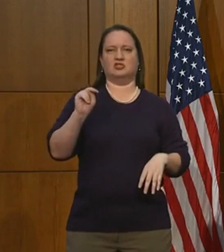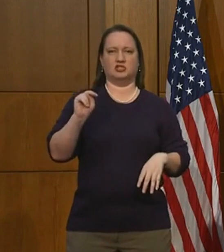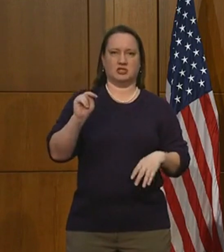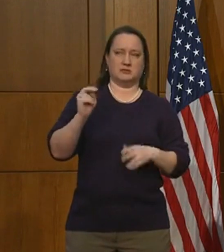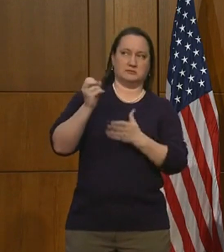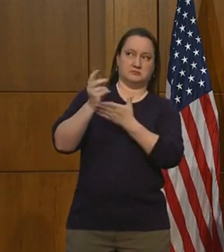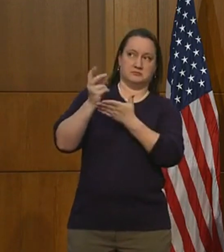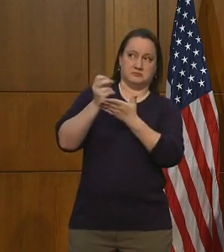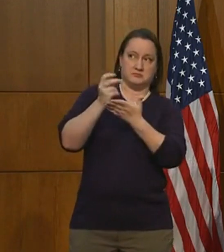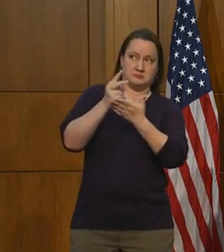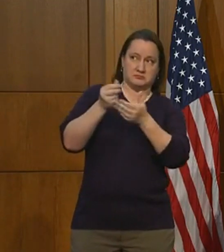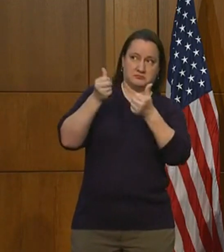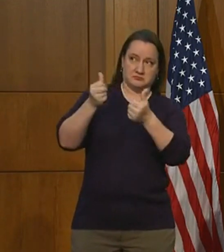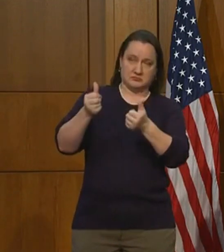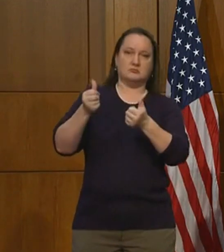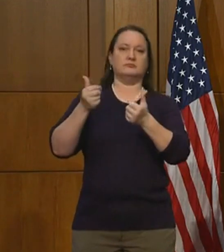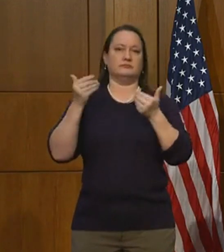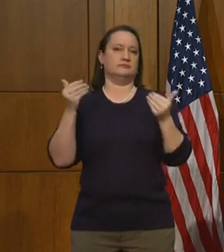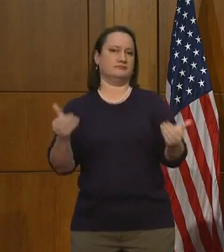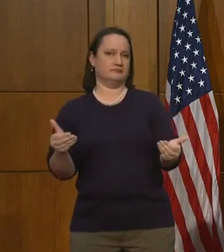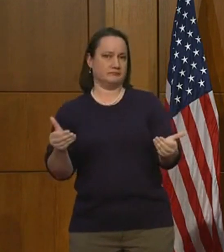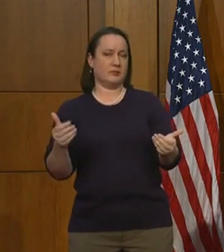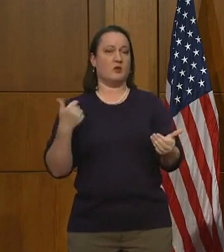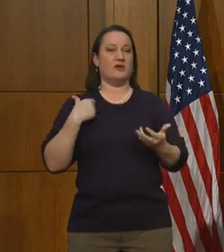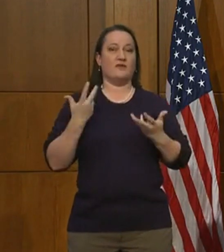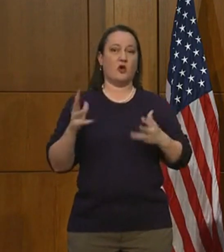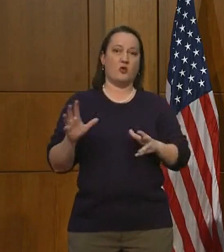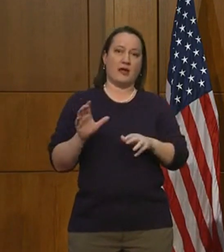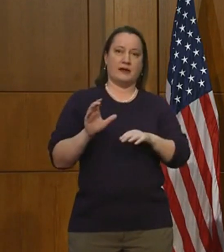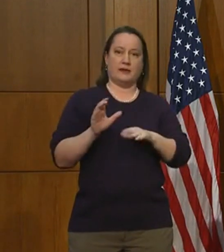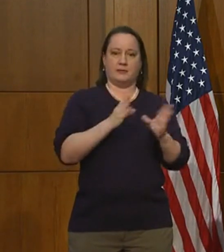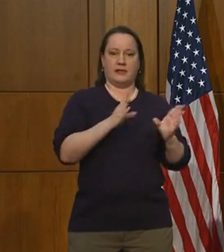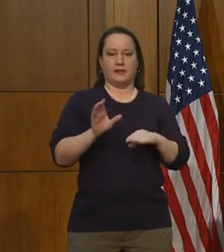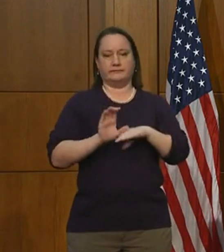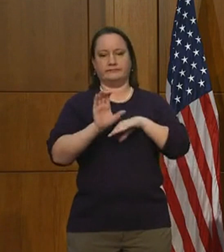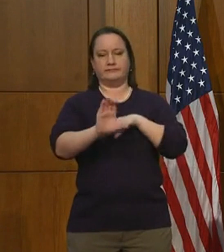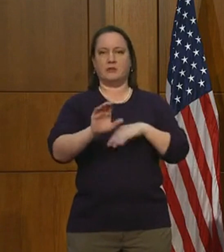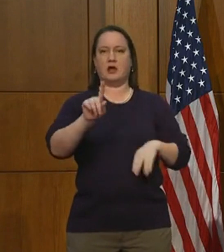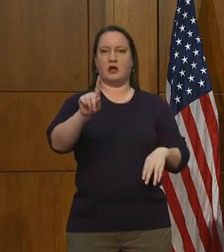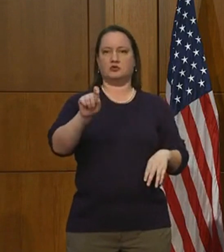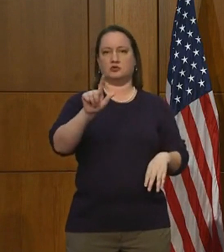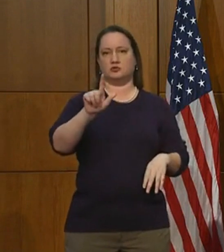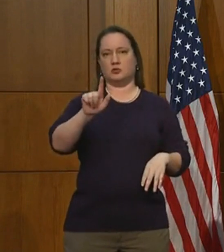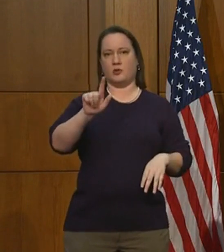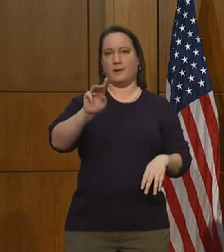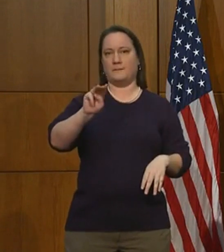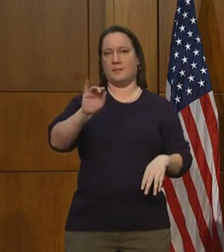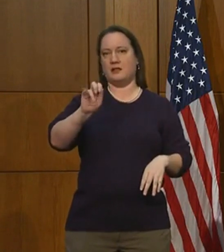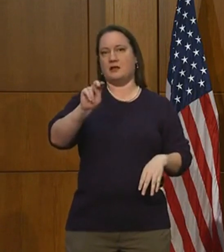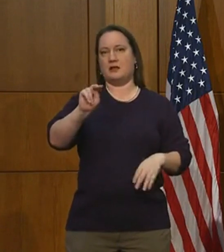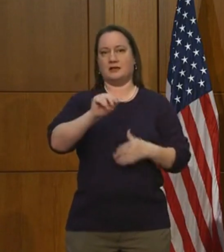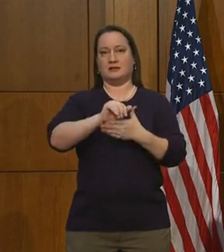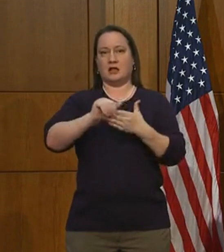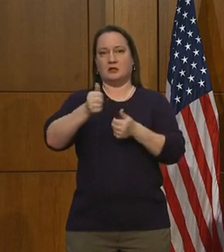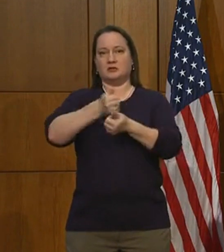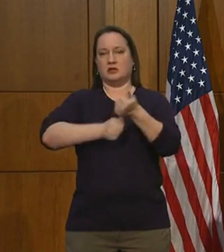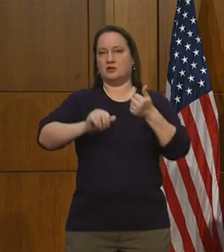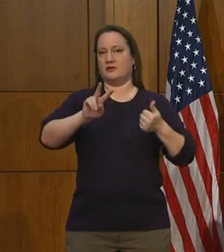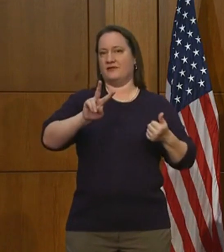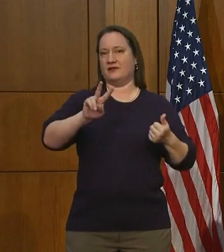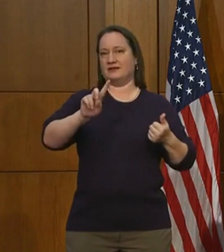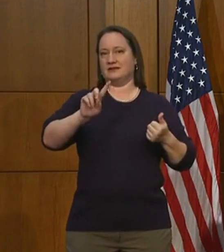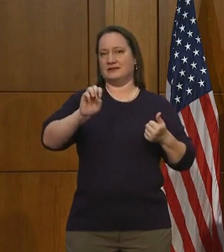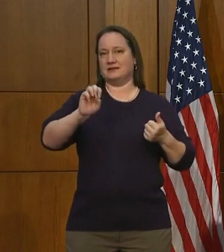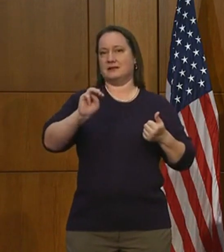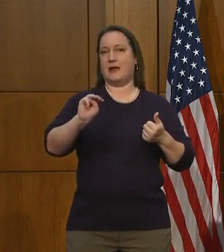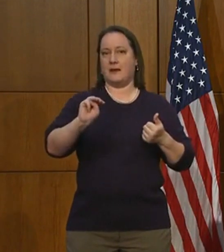already appropriated or obligated about $121 million under the purview of VDEM for